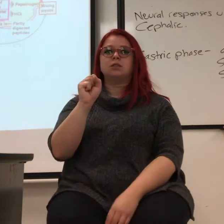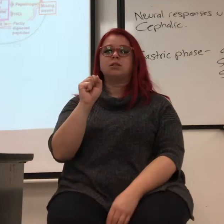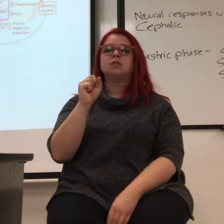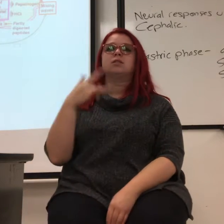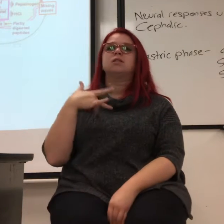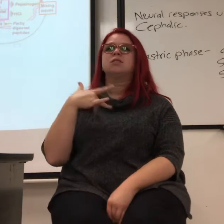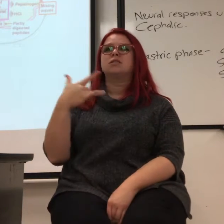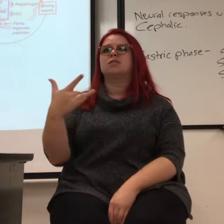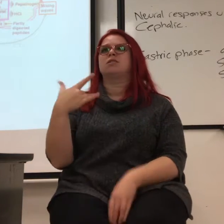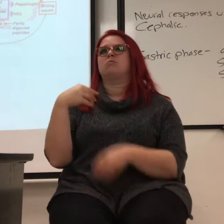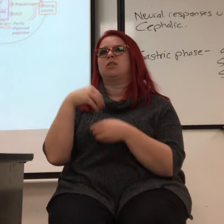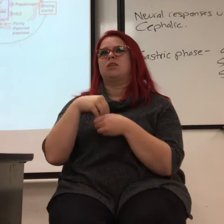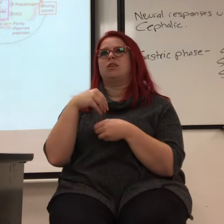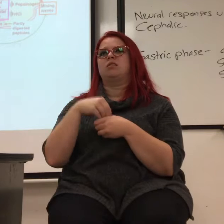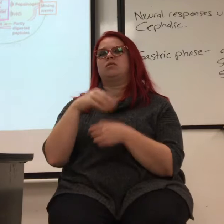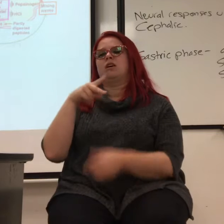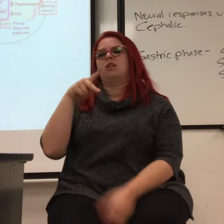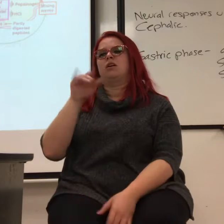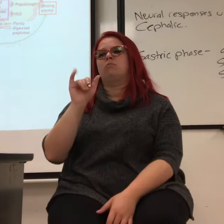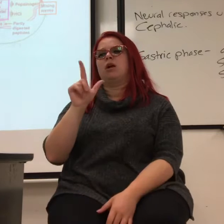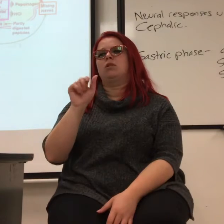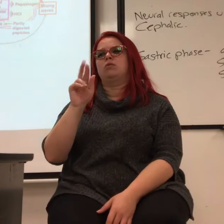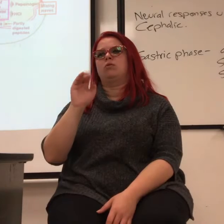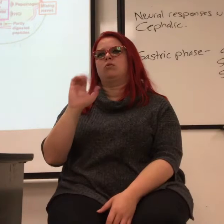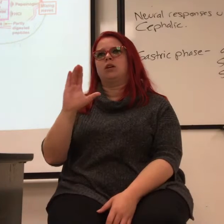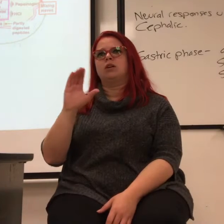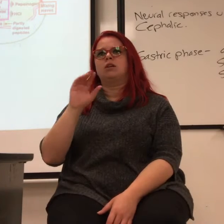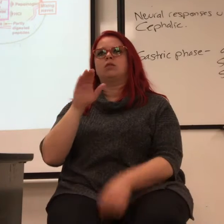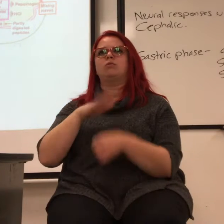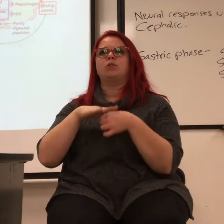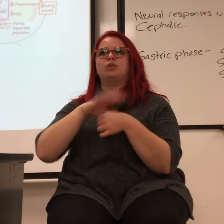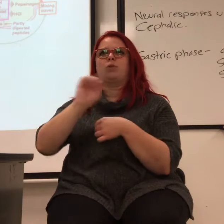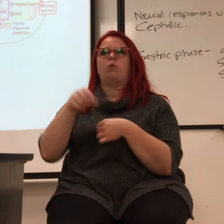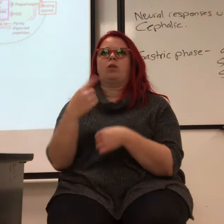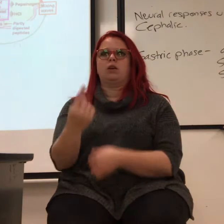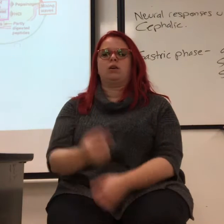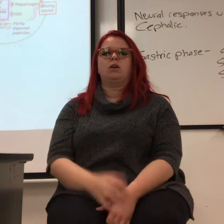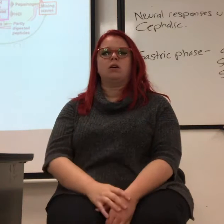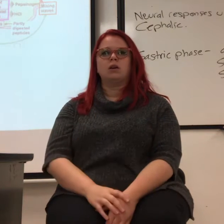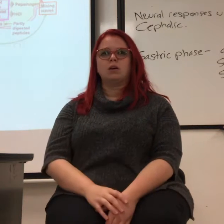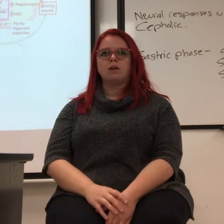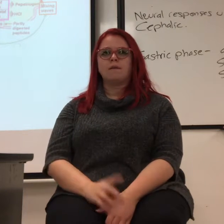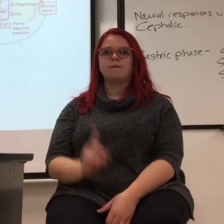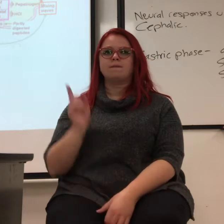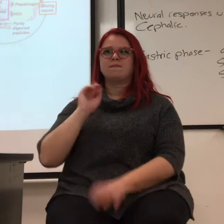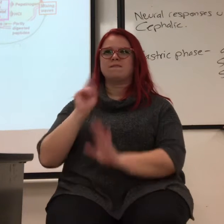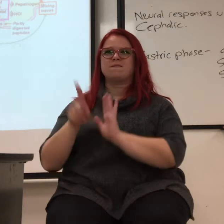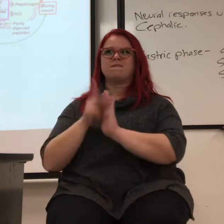usually found in the pyloric region only. Now this phase